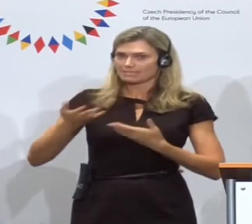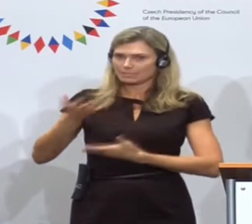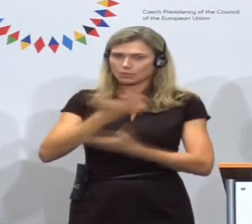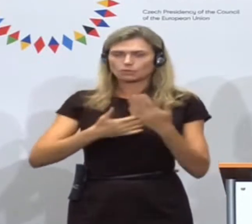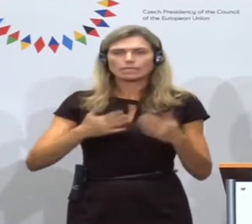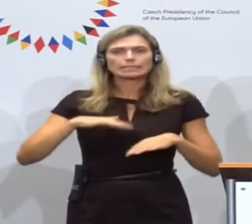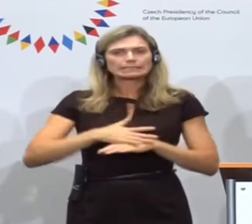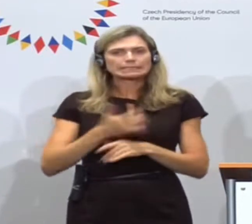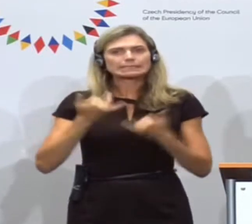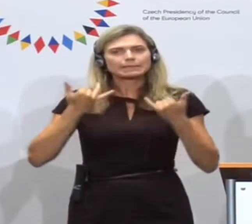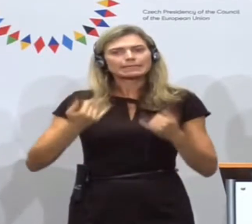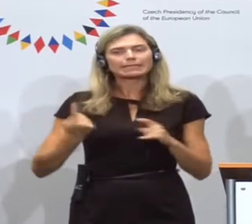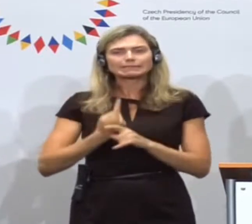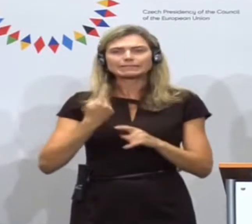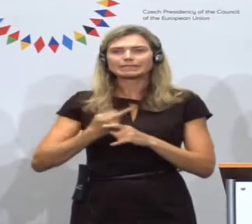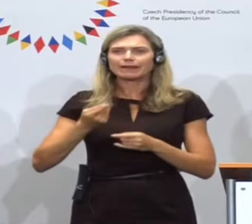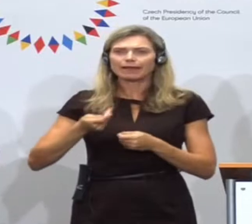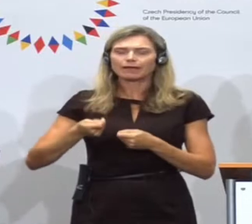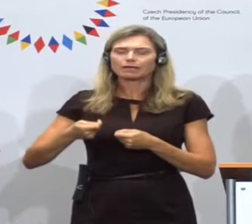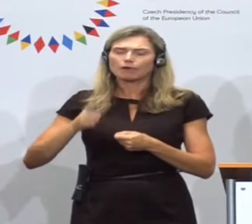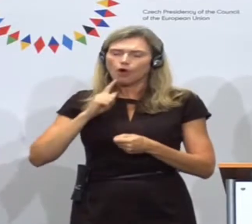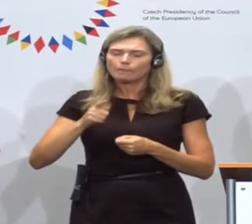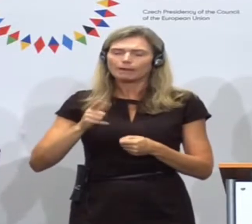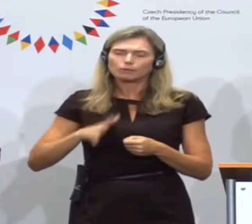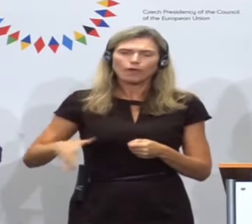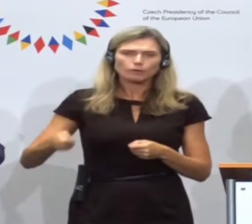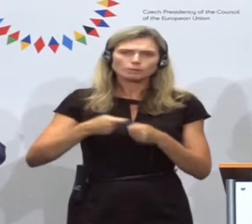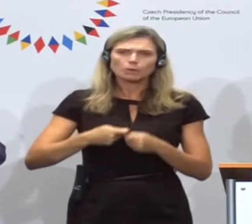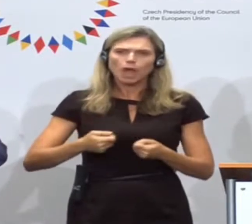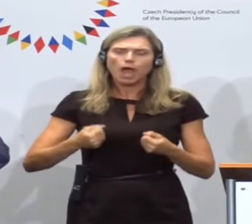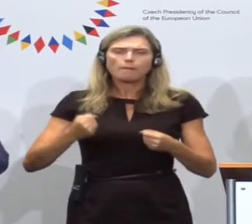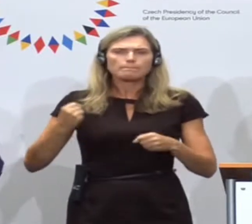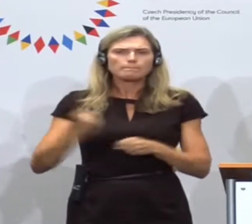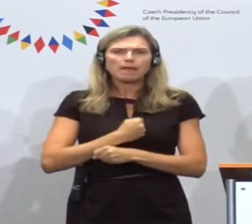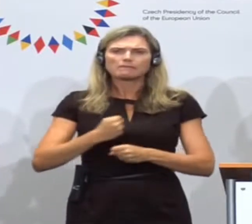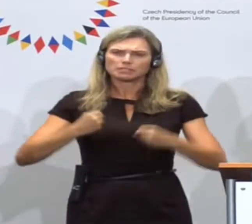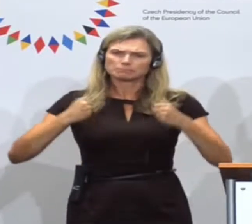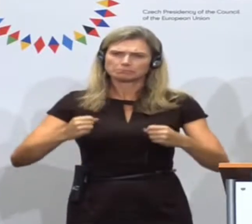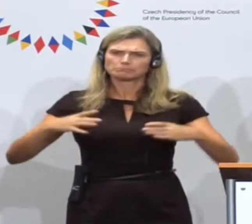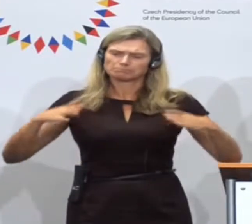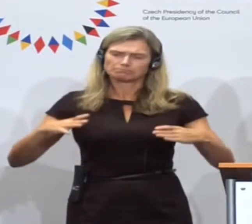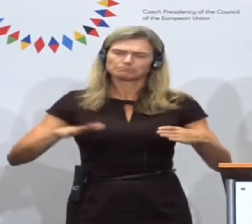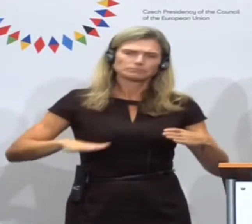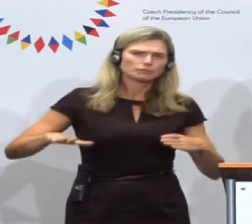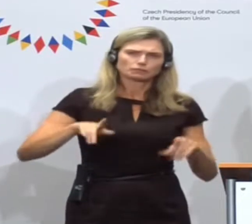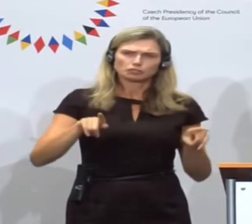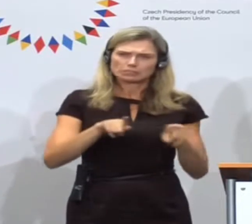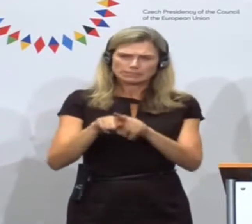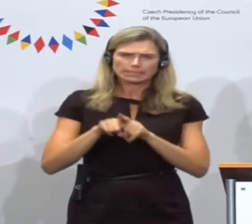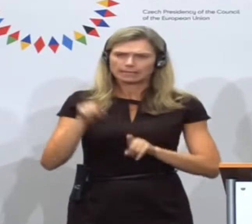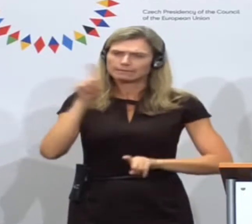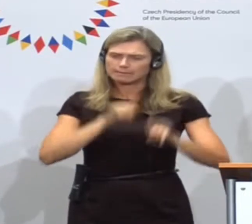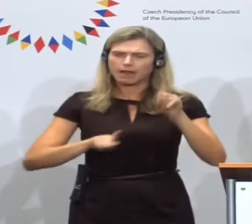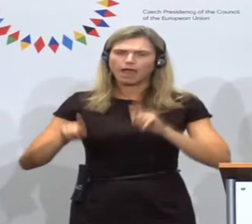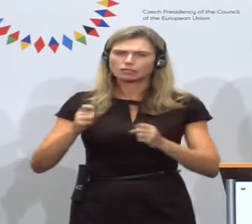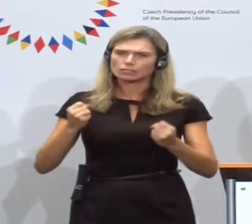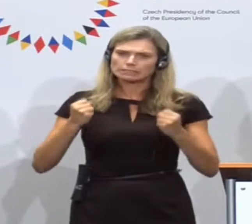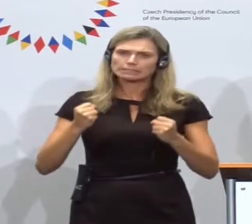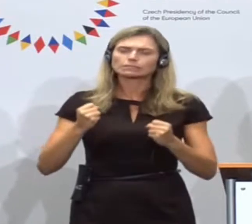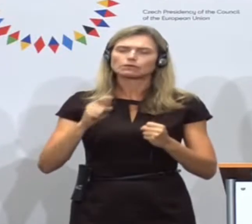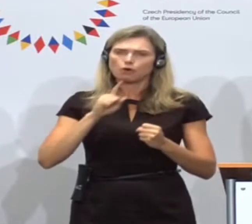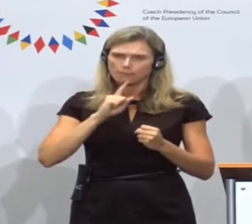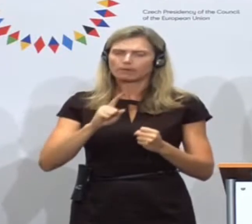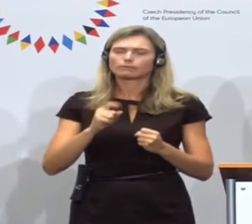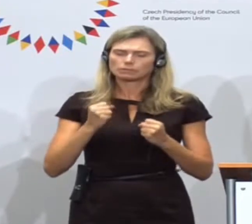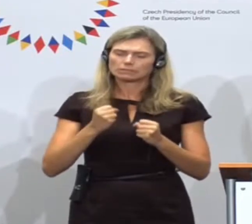rock solid, and our efforts are closely coordinated and mutually complementary. Since the